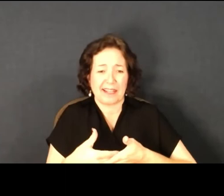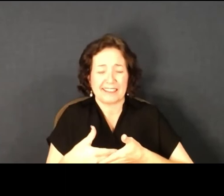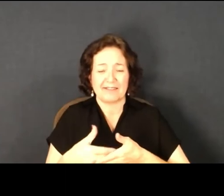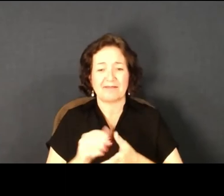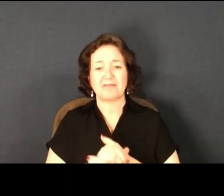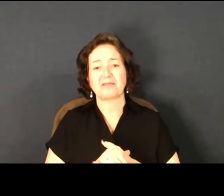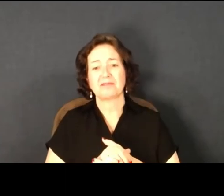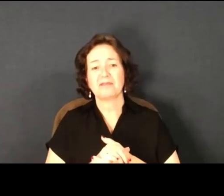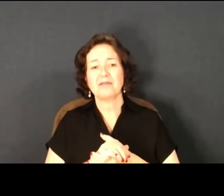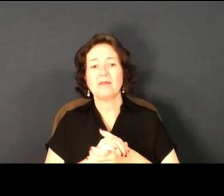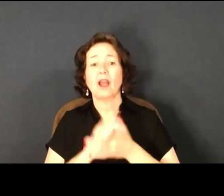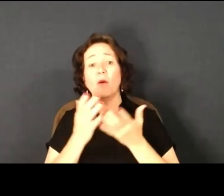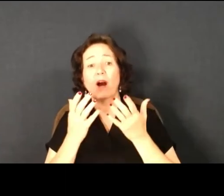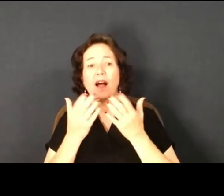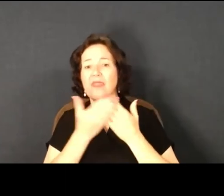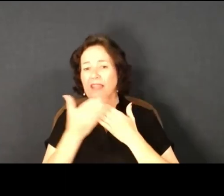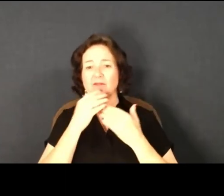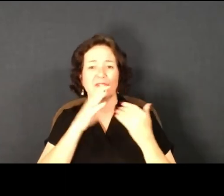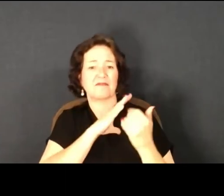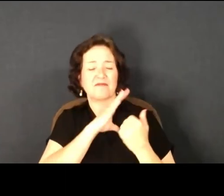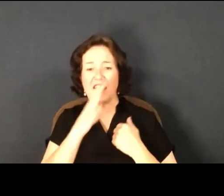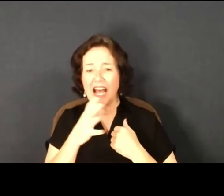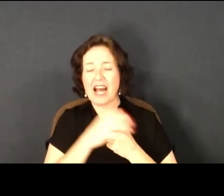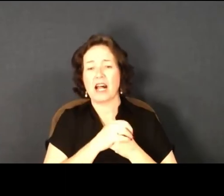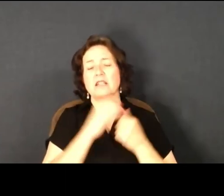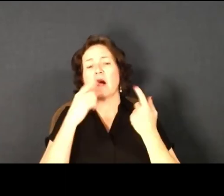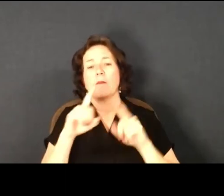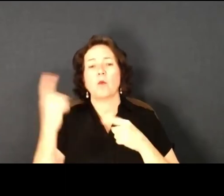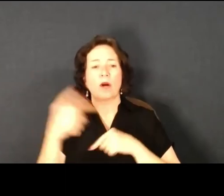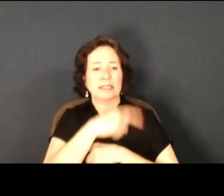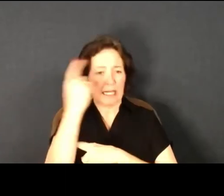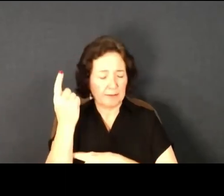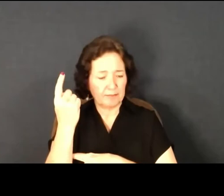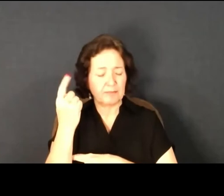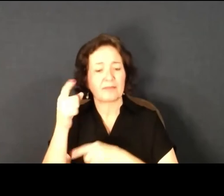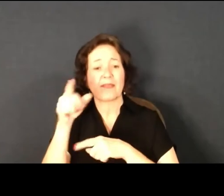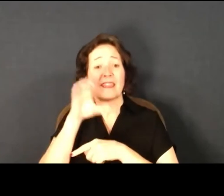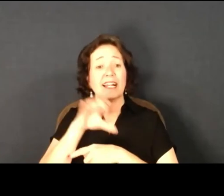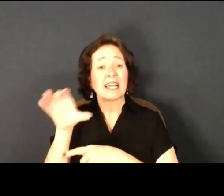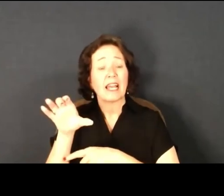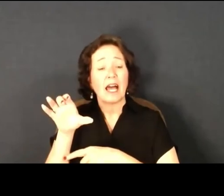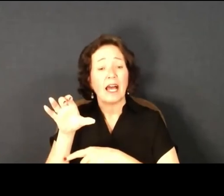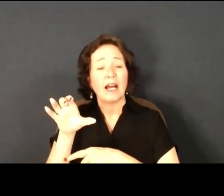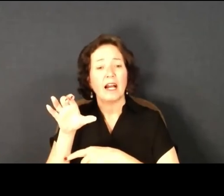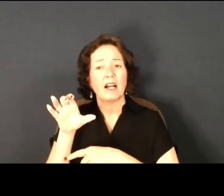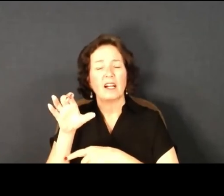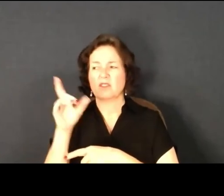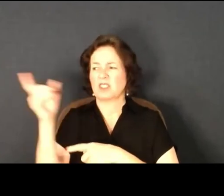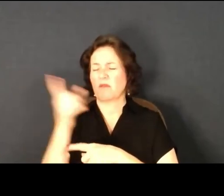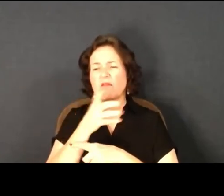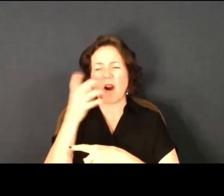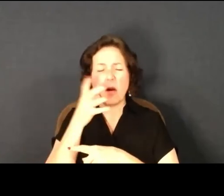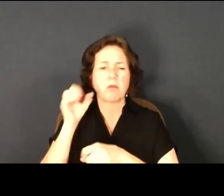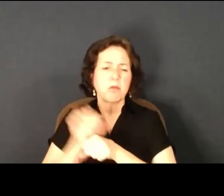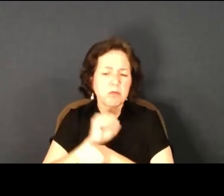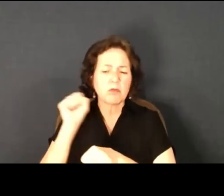And things went along just fine. And one day, clickety-clack was coming in from the garden. He'd been working.